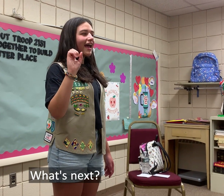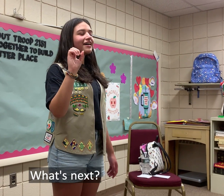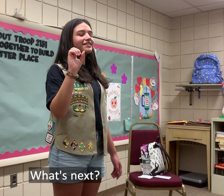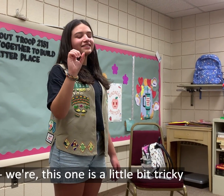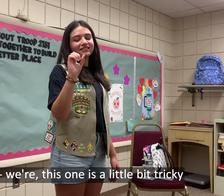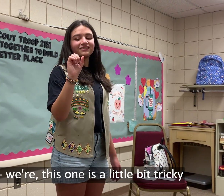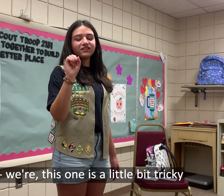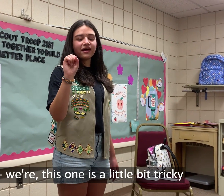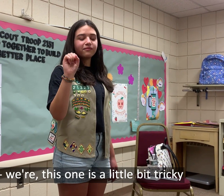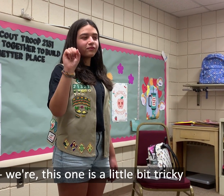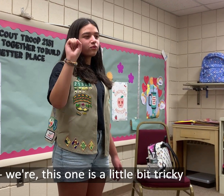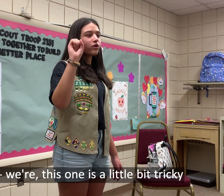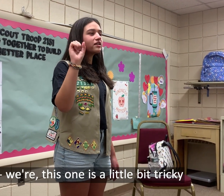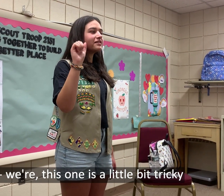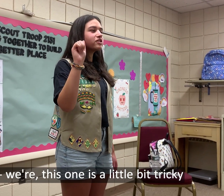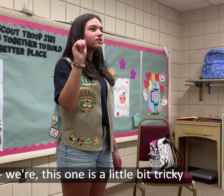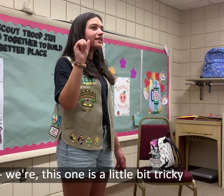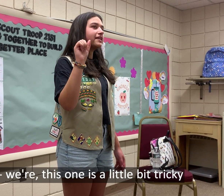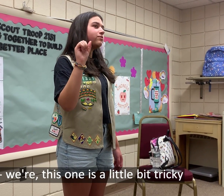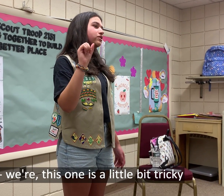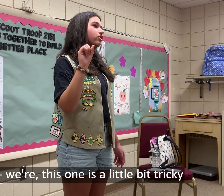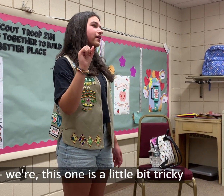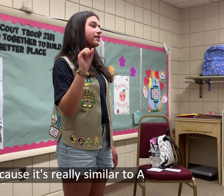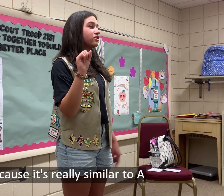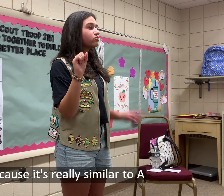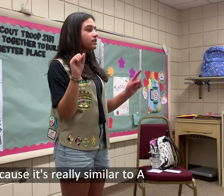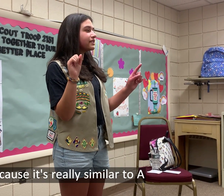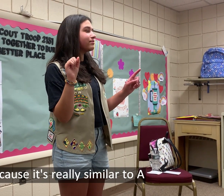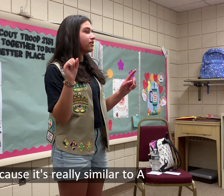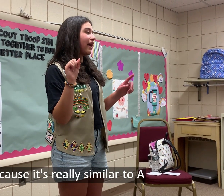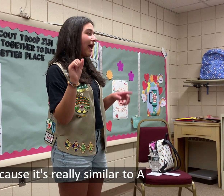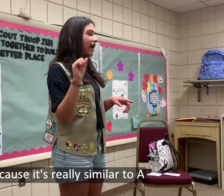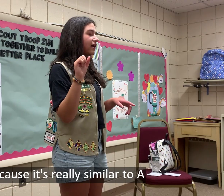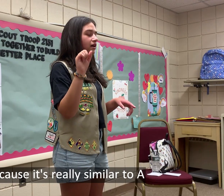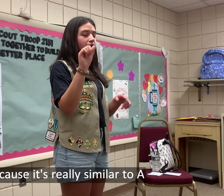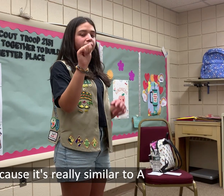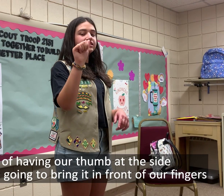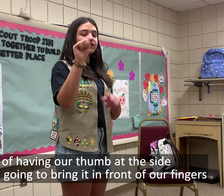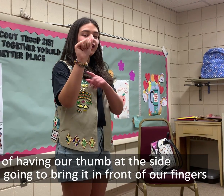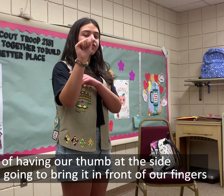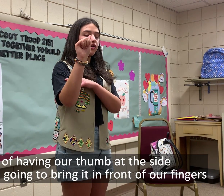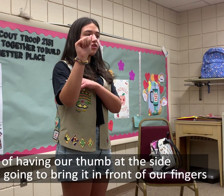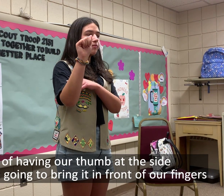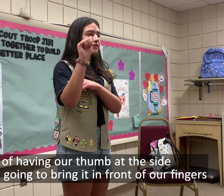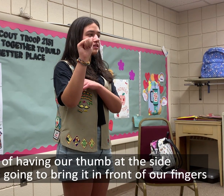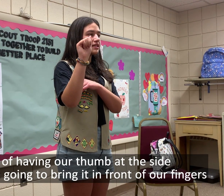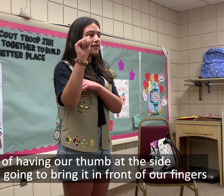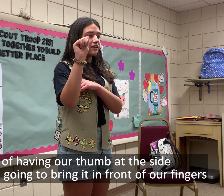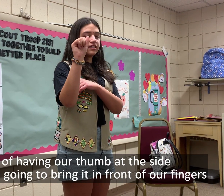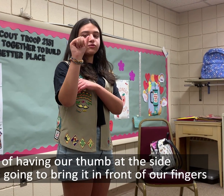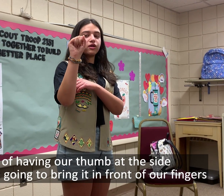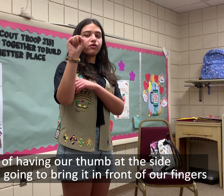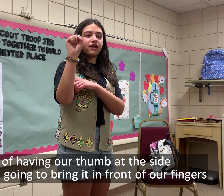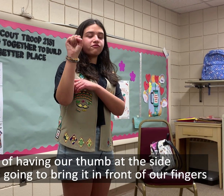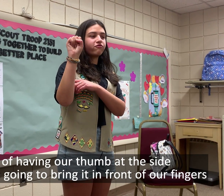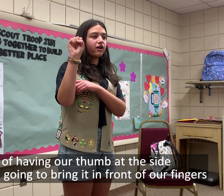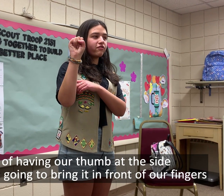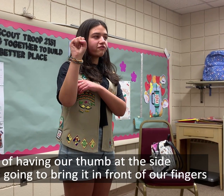S. So that this one's a little bit tricky because it's really similar to A. But instead of having our thumb at the side like this, we're gonna bring it in front of our